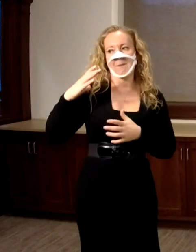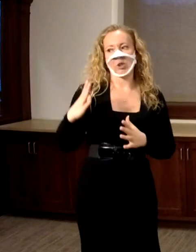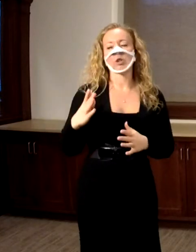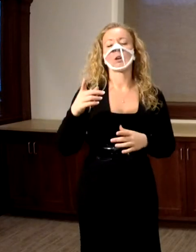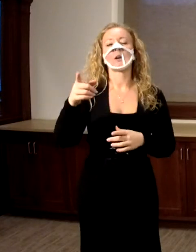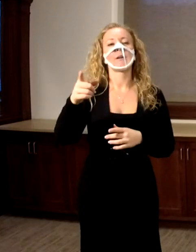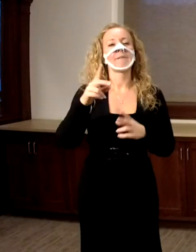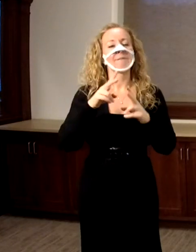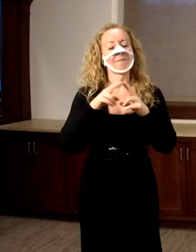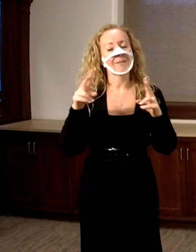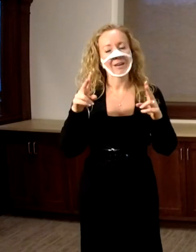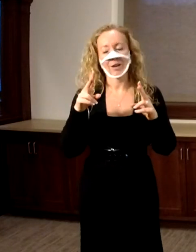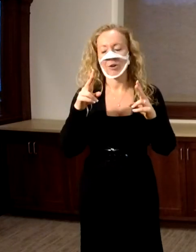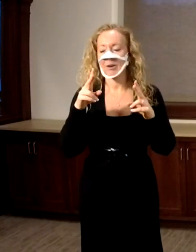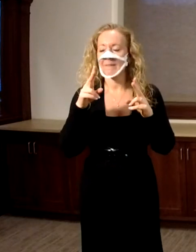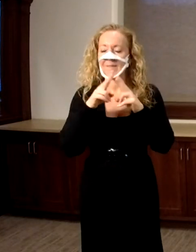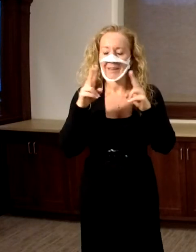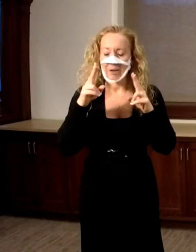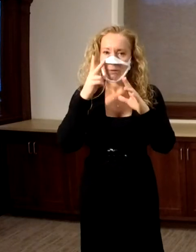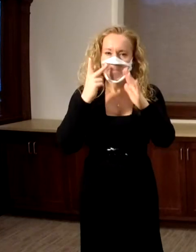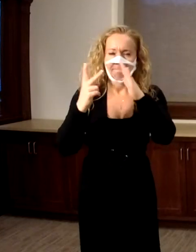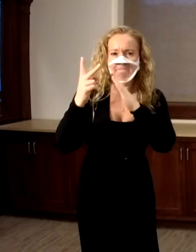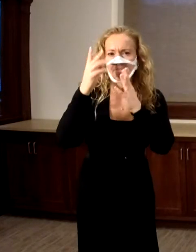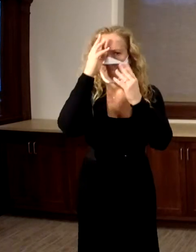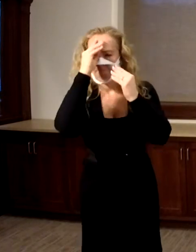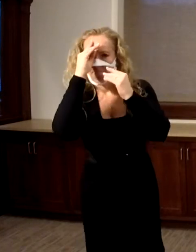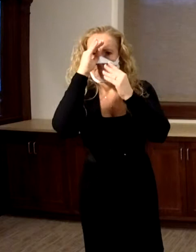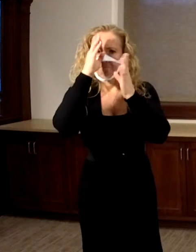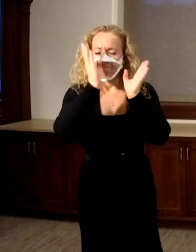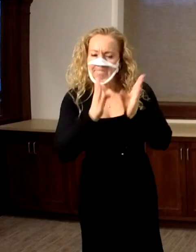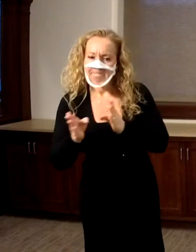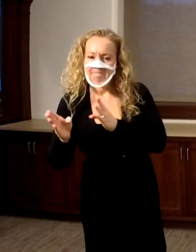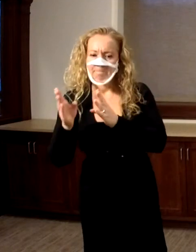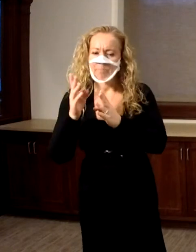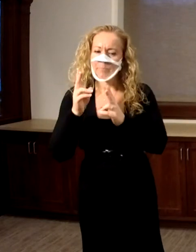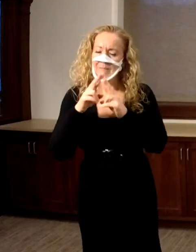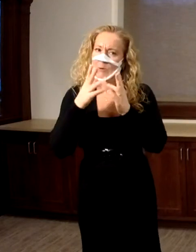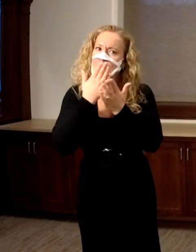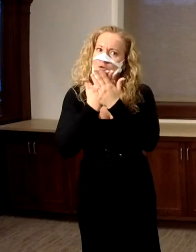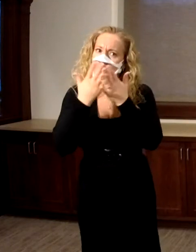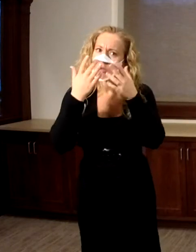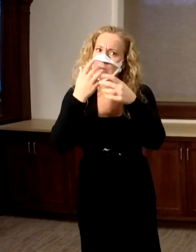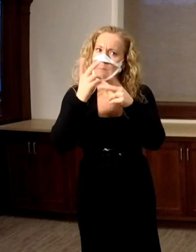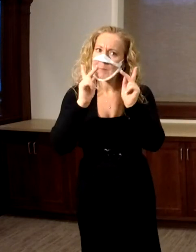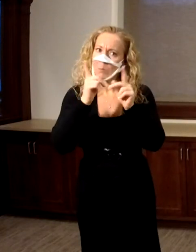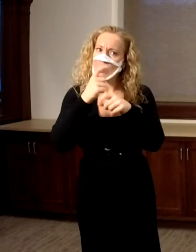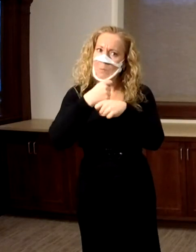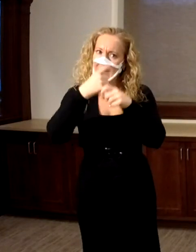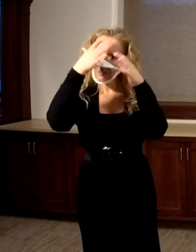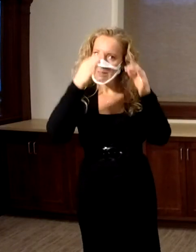and really forward-thinking group of people who are making thoughtful decisions together.